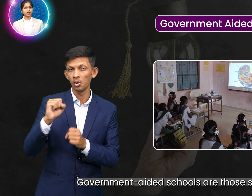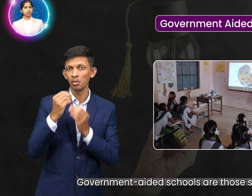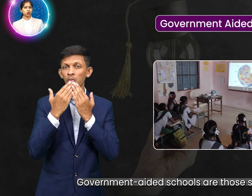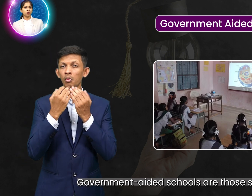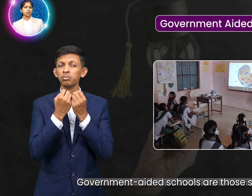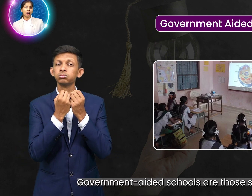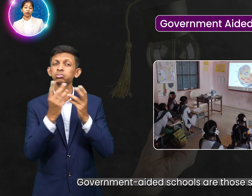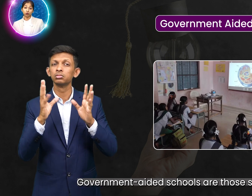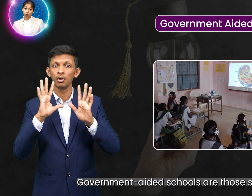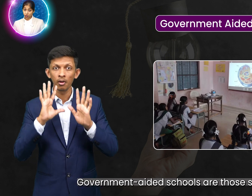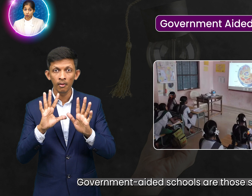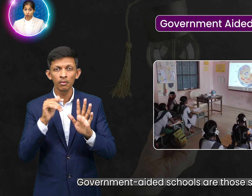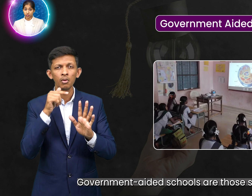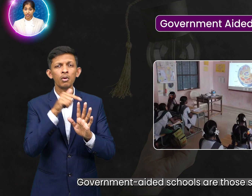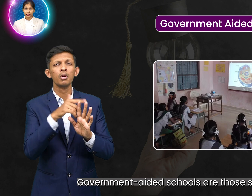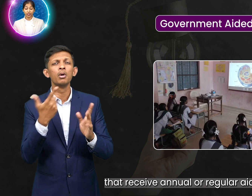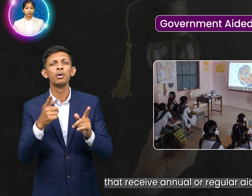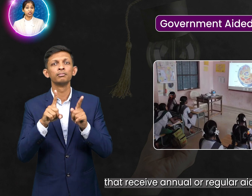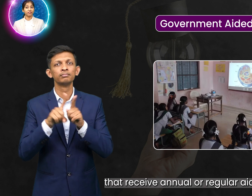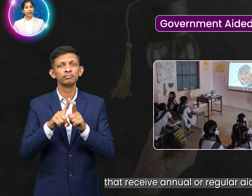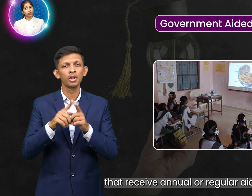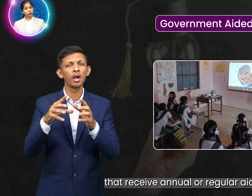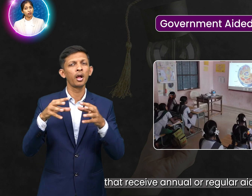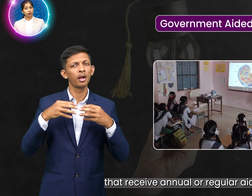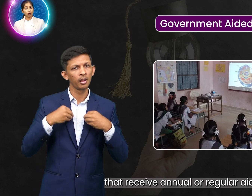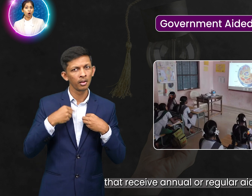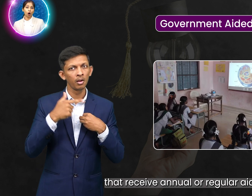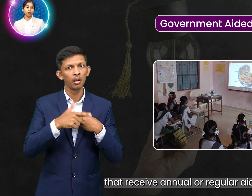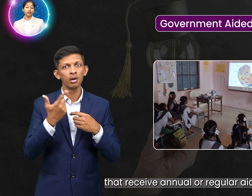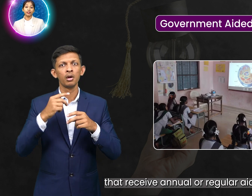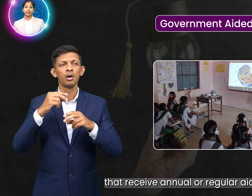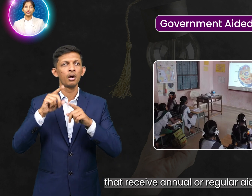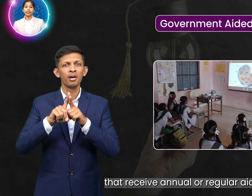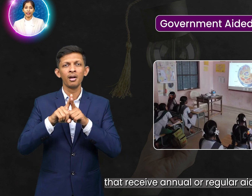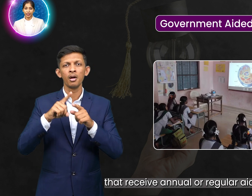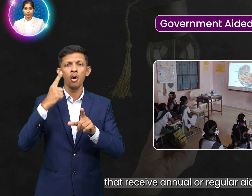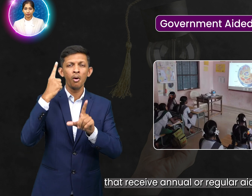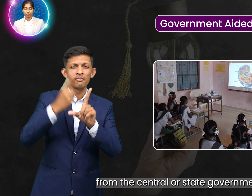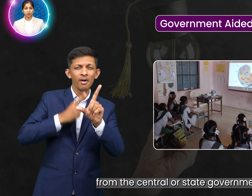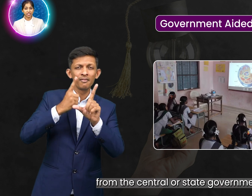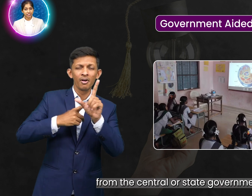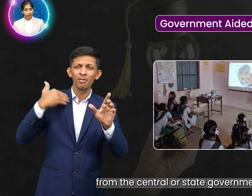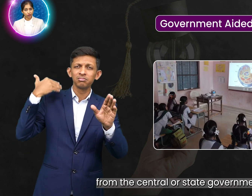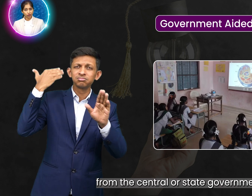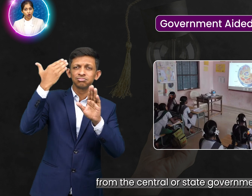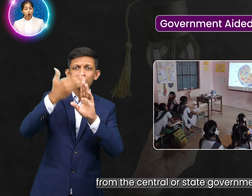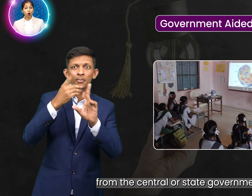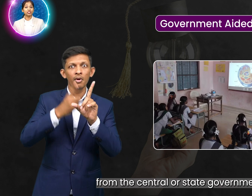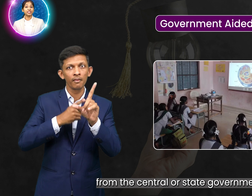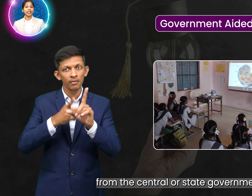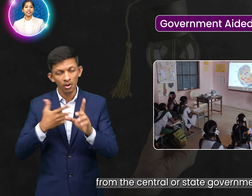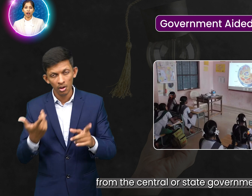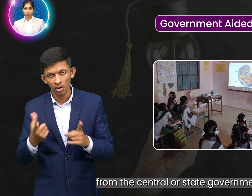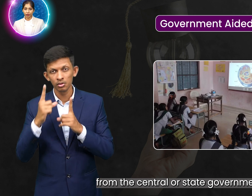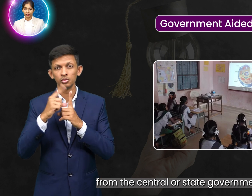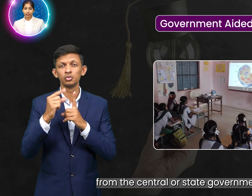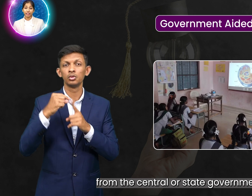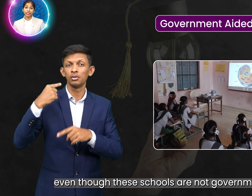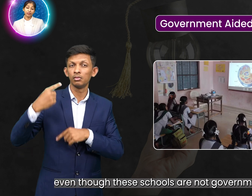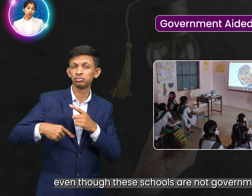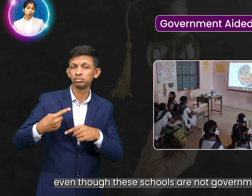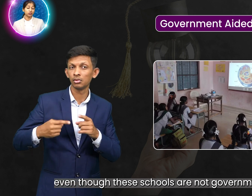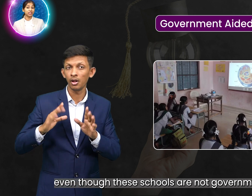Government aided schools are those schools that receive annual or regular aid from the central or state